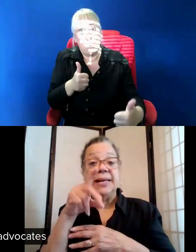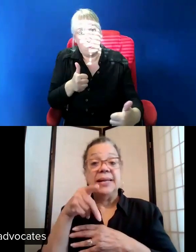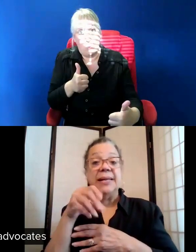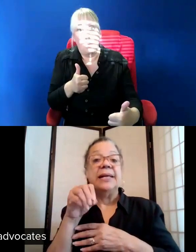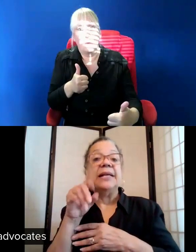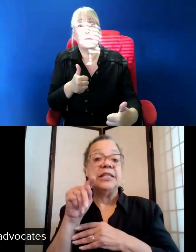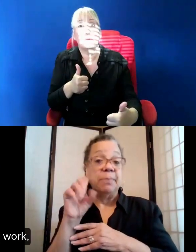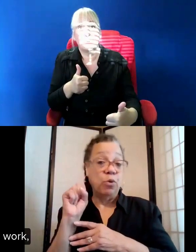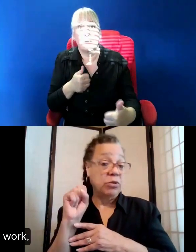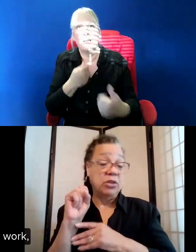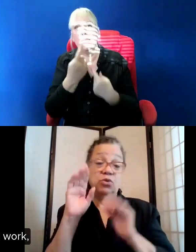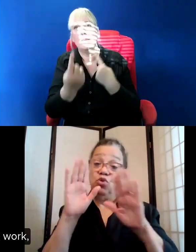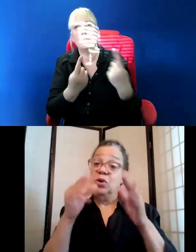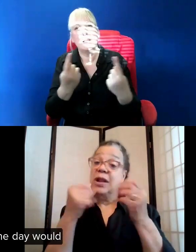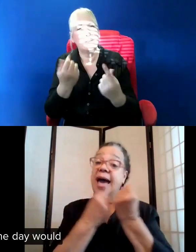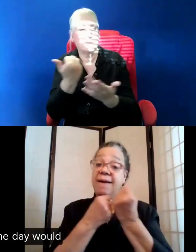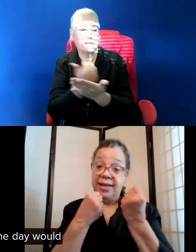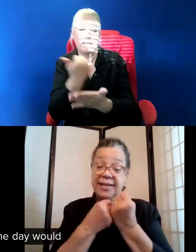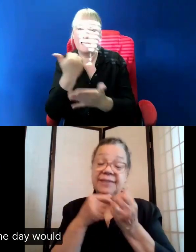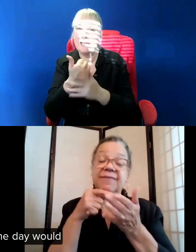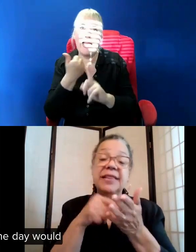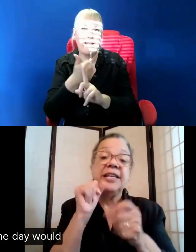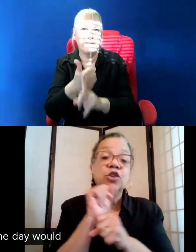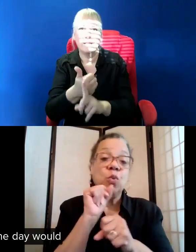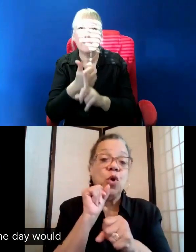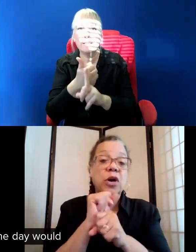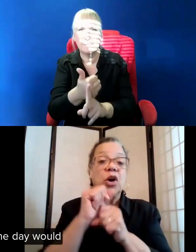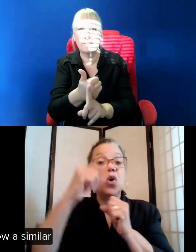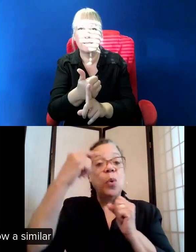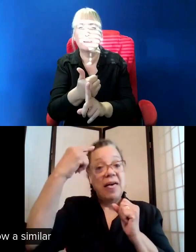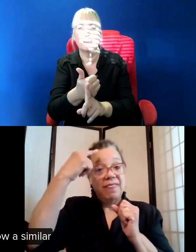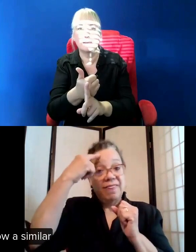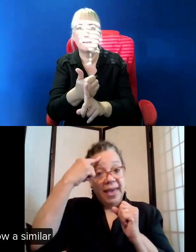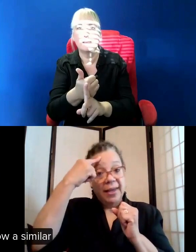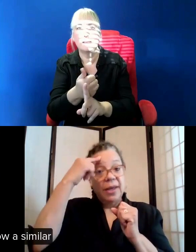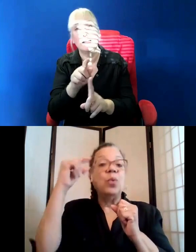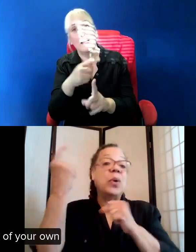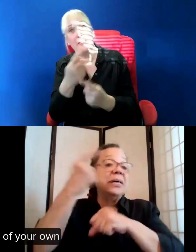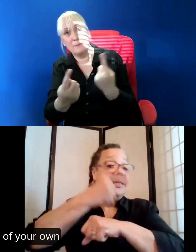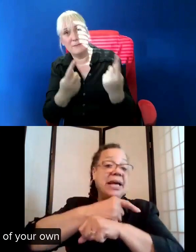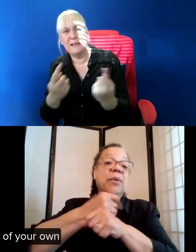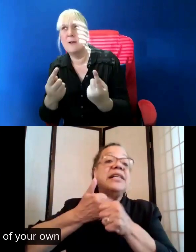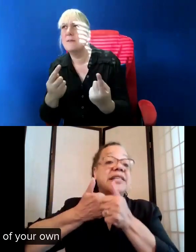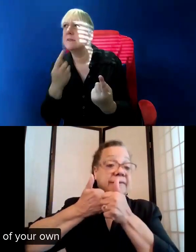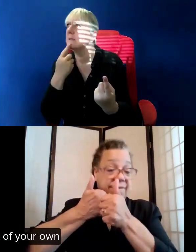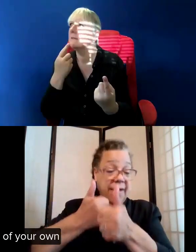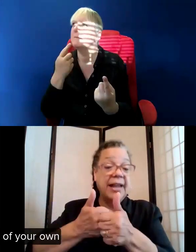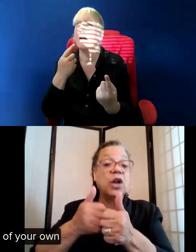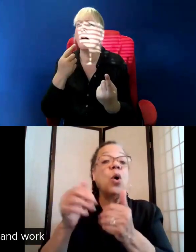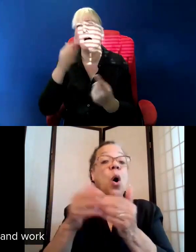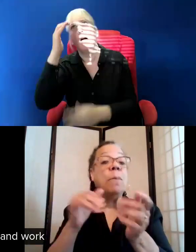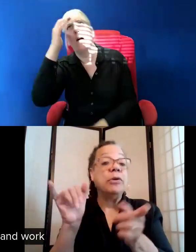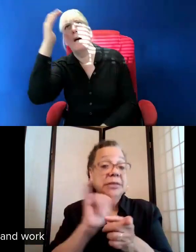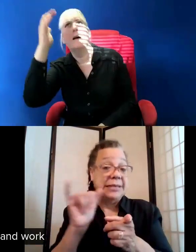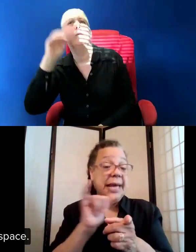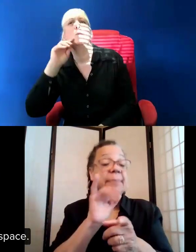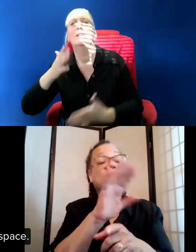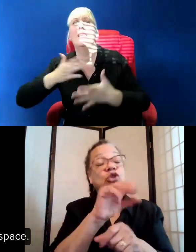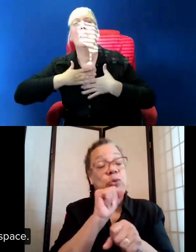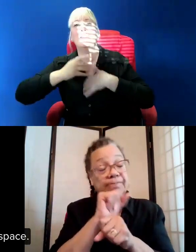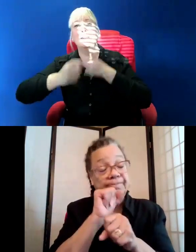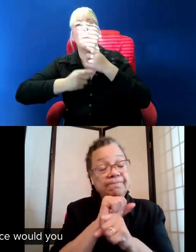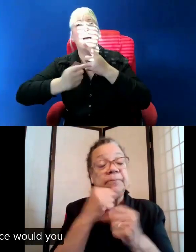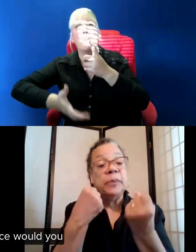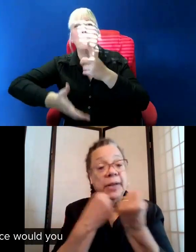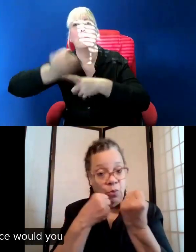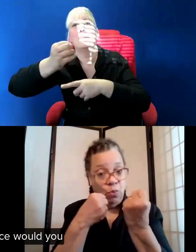are great advocates for this work, who I think one day would love to follow a similar path in terms of your own advocacy and work in this